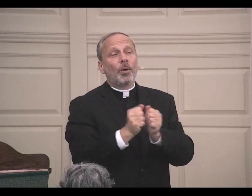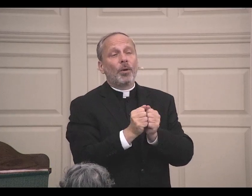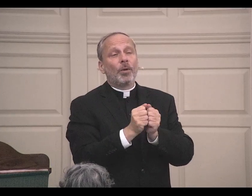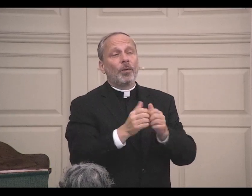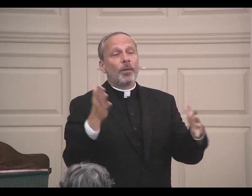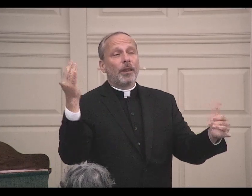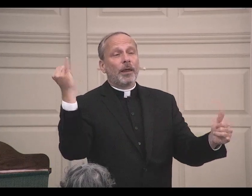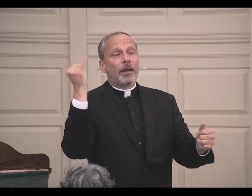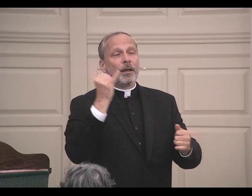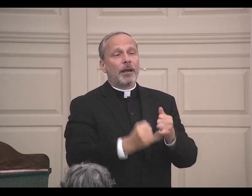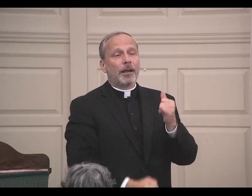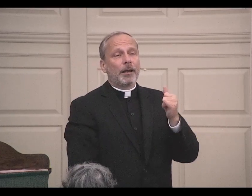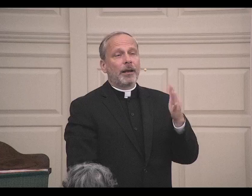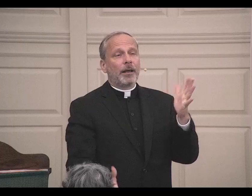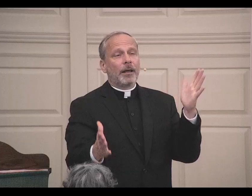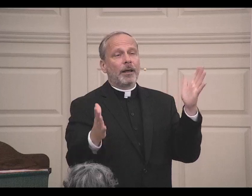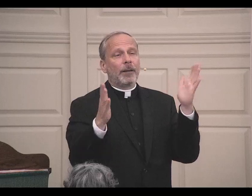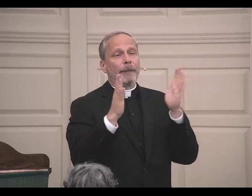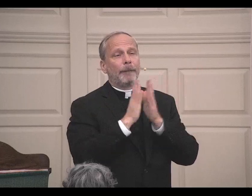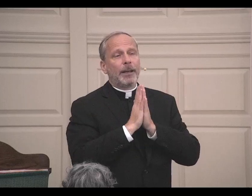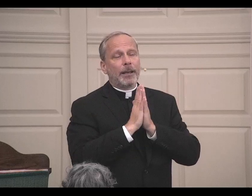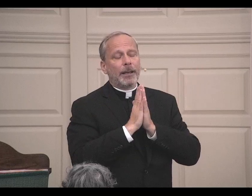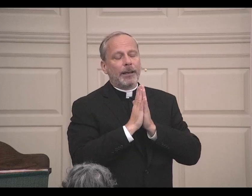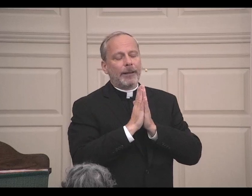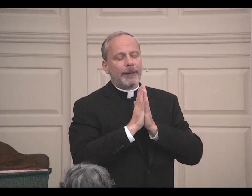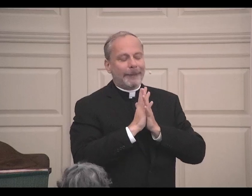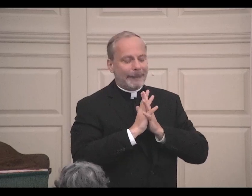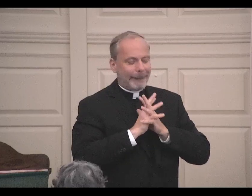world without end. Amen.